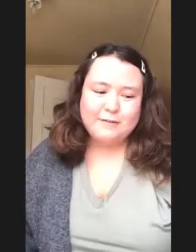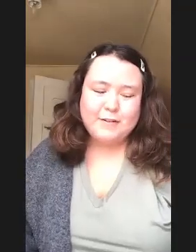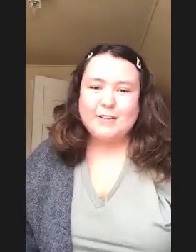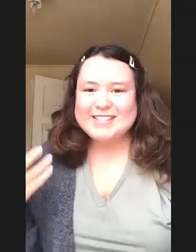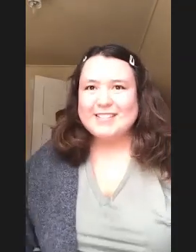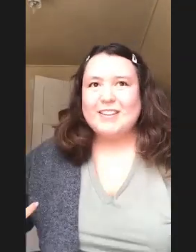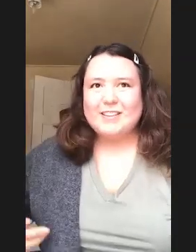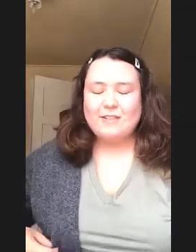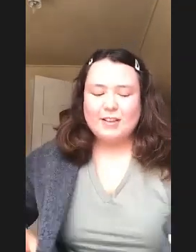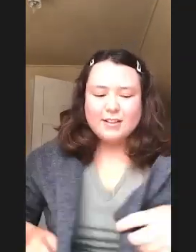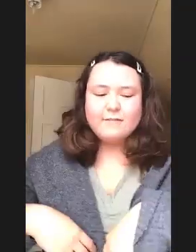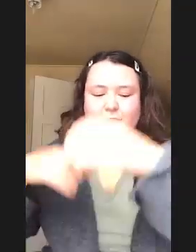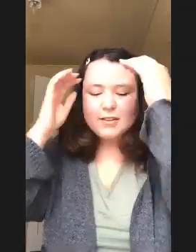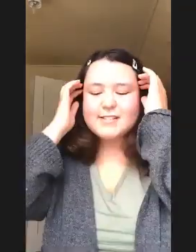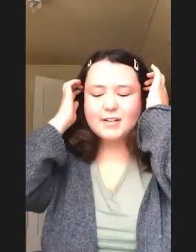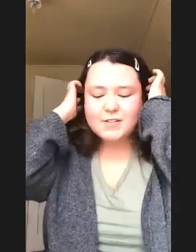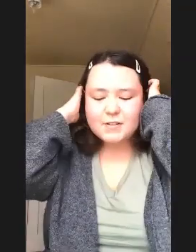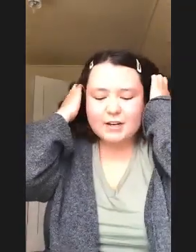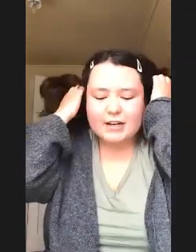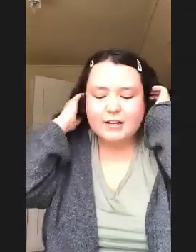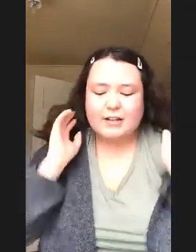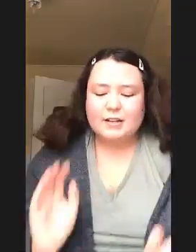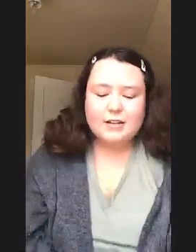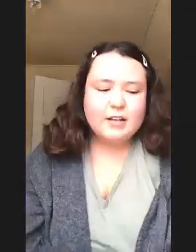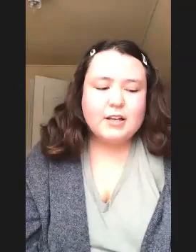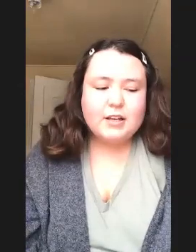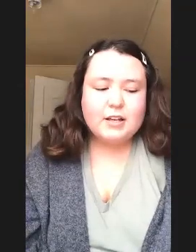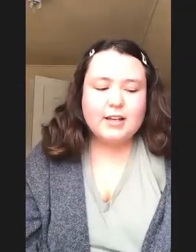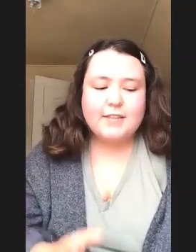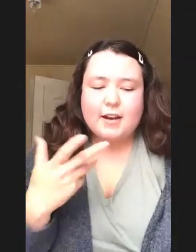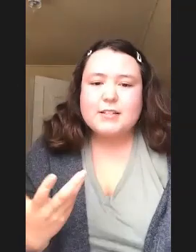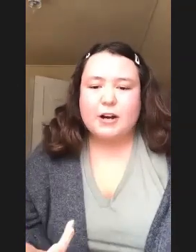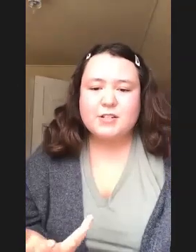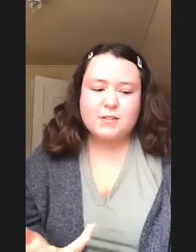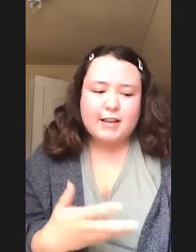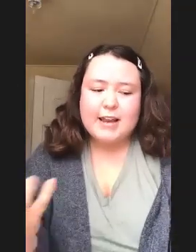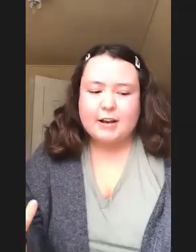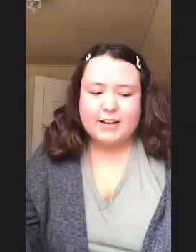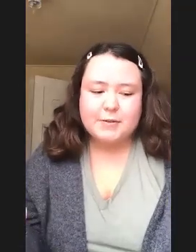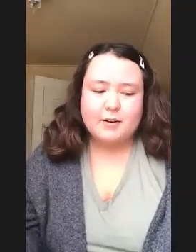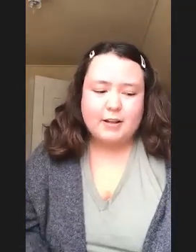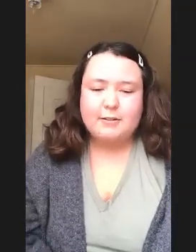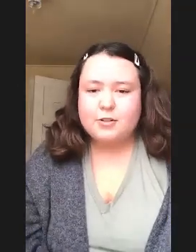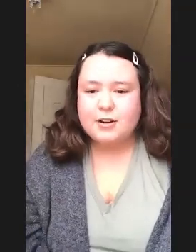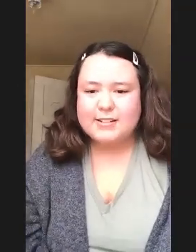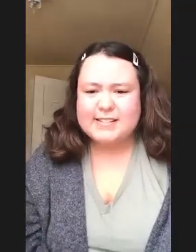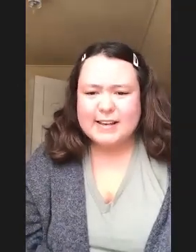for the listener to get that expression so they can analyze what you're really trying to say.